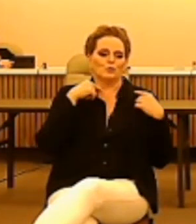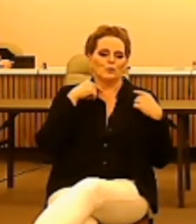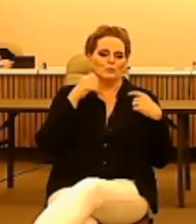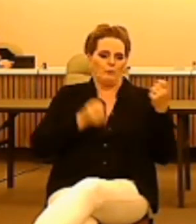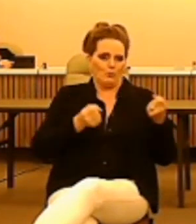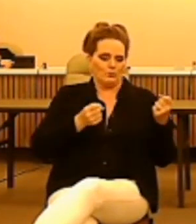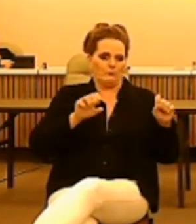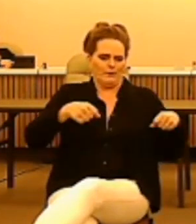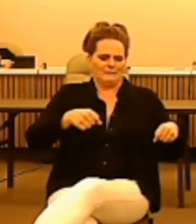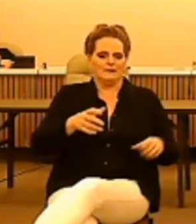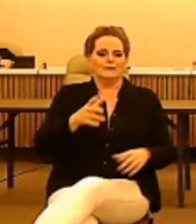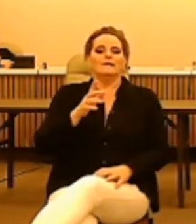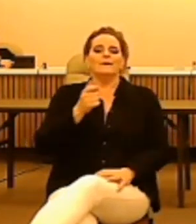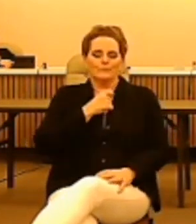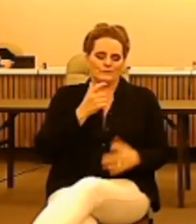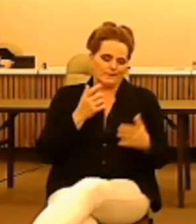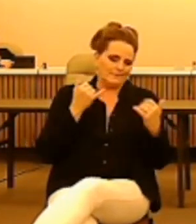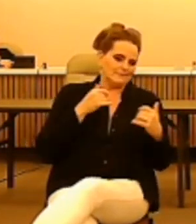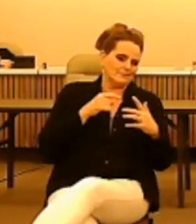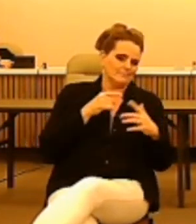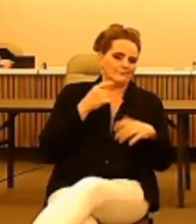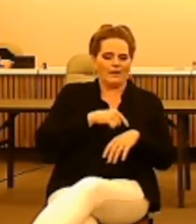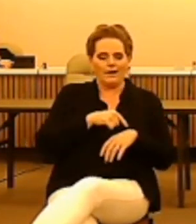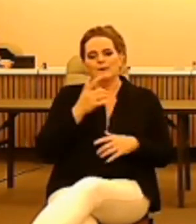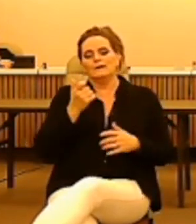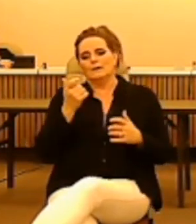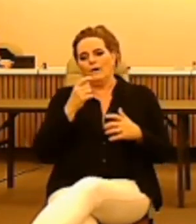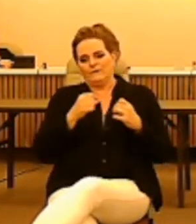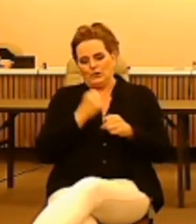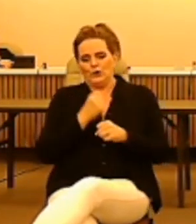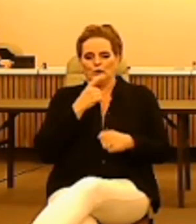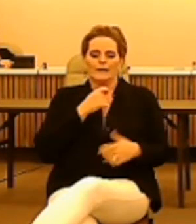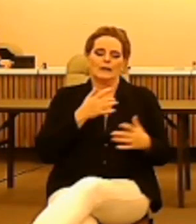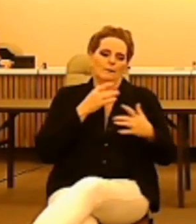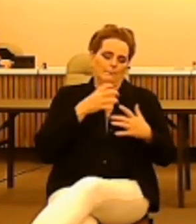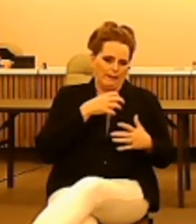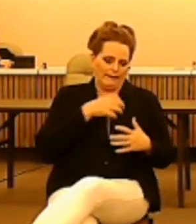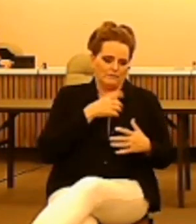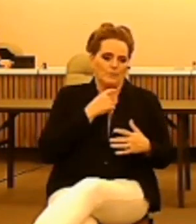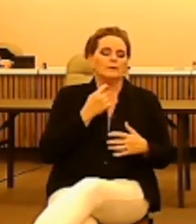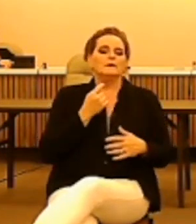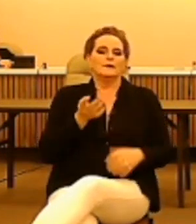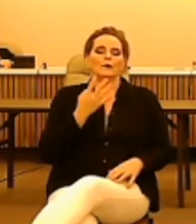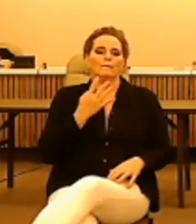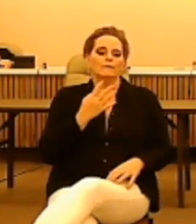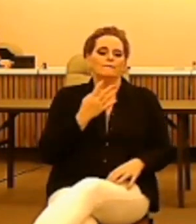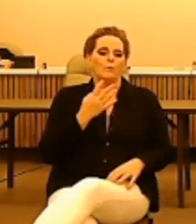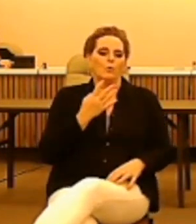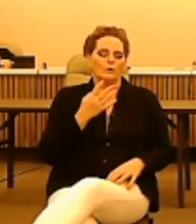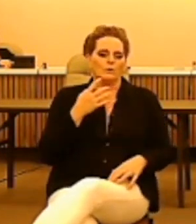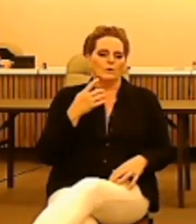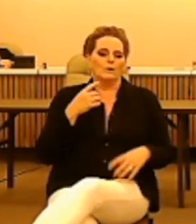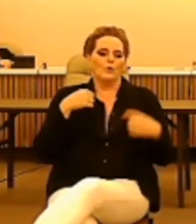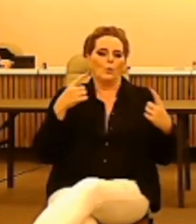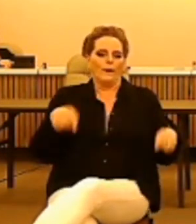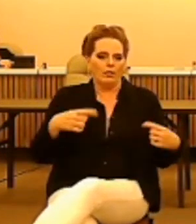to get complaints from all the dirt bikes and the four-wheelers. You know, so that's one of the areas in the trial period,